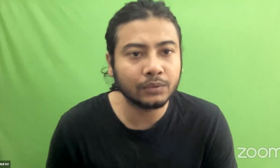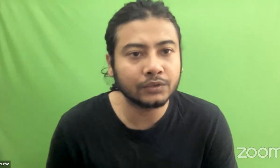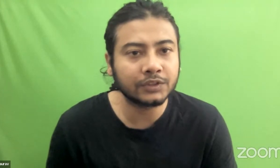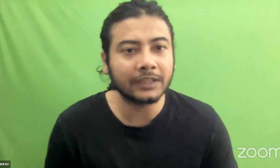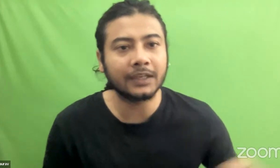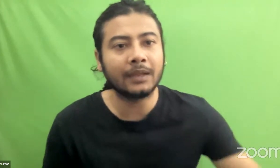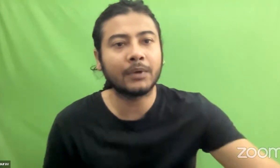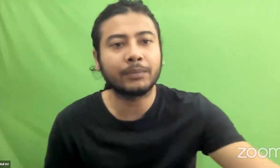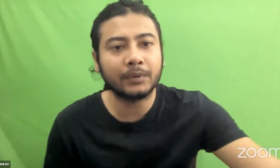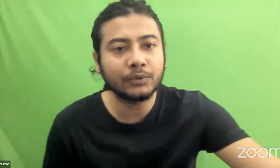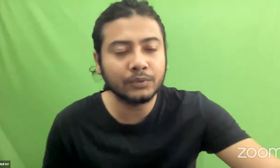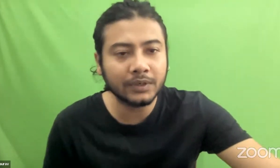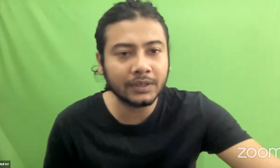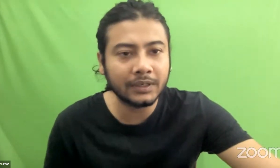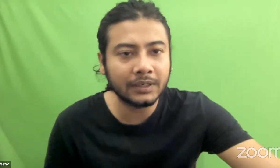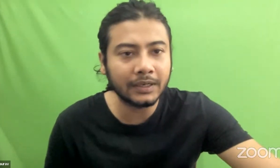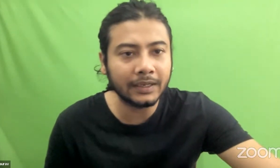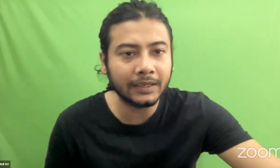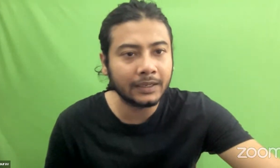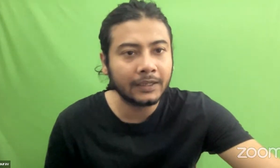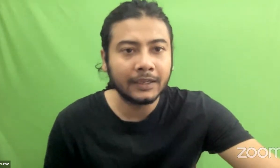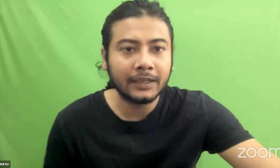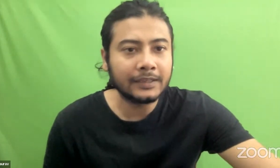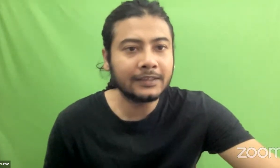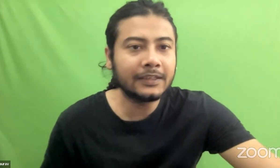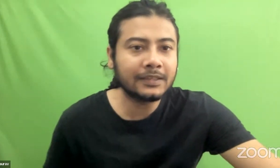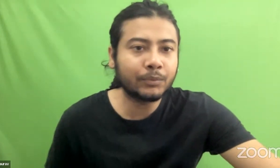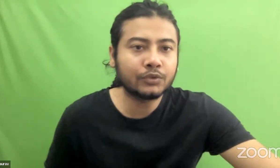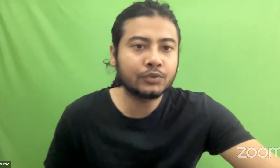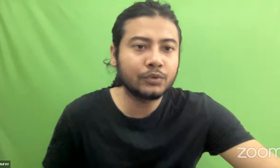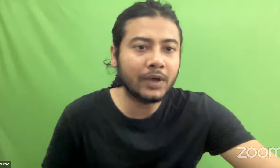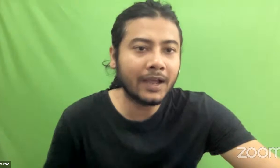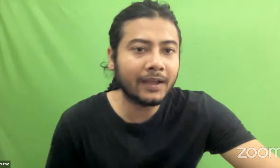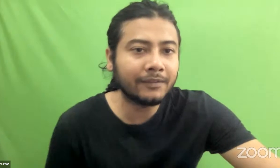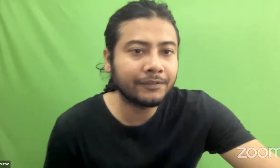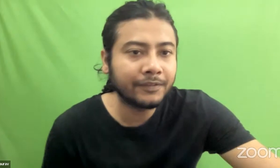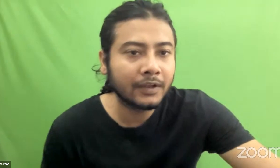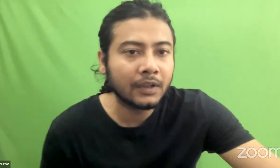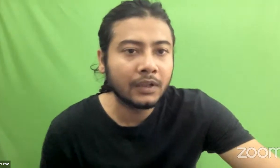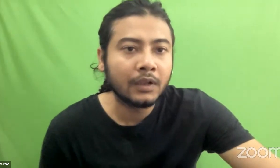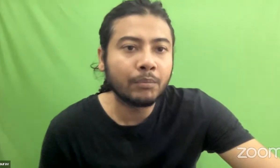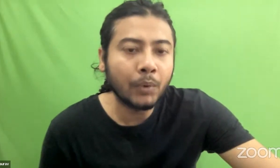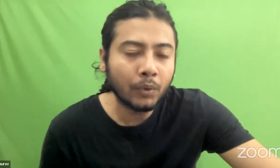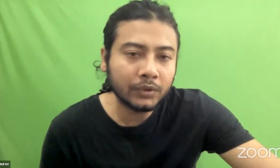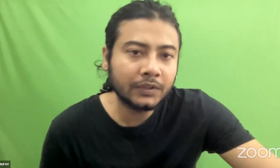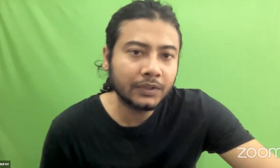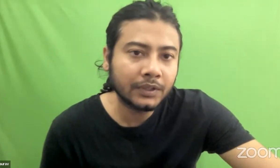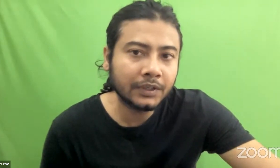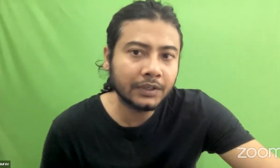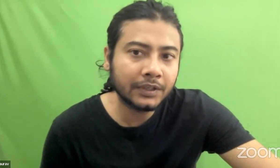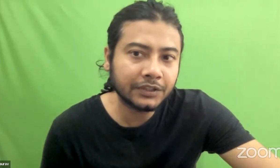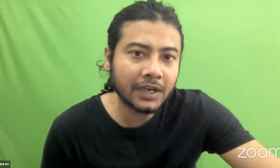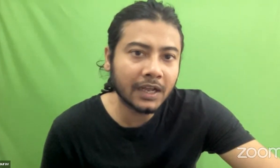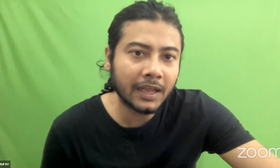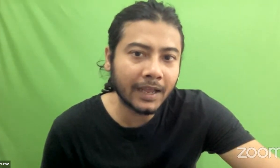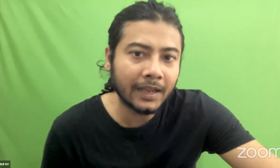so Chaitanya Mahaprabhu, isn't he supposed to have both Krishna